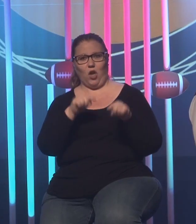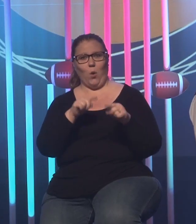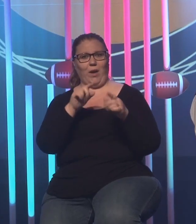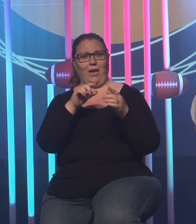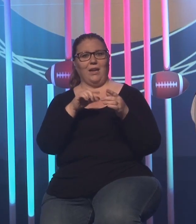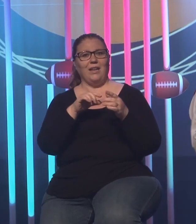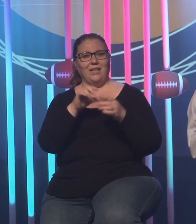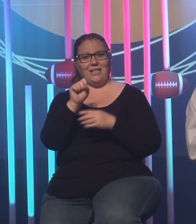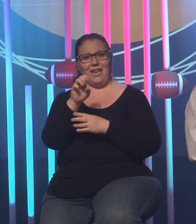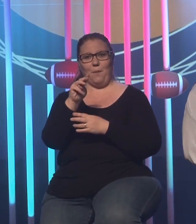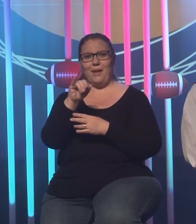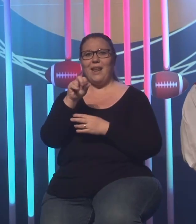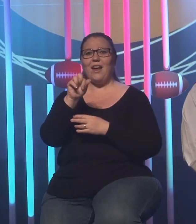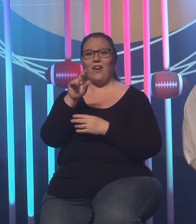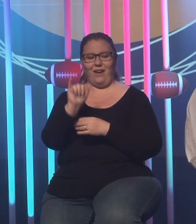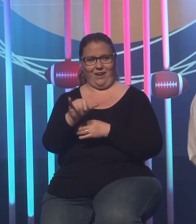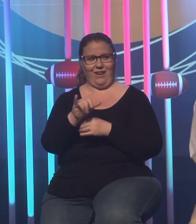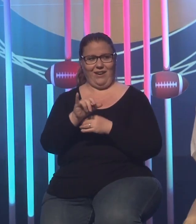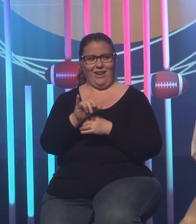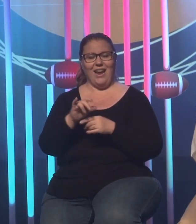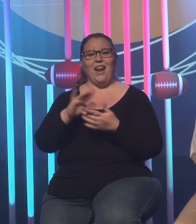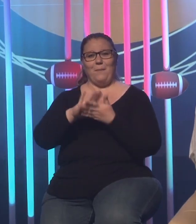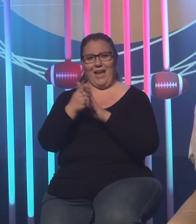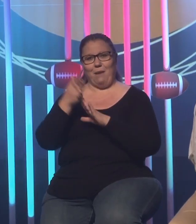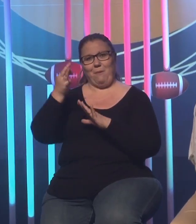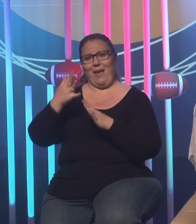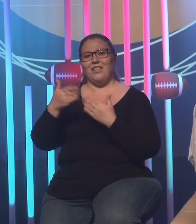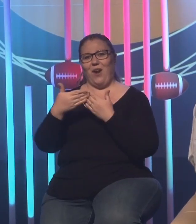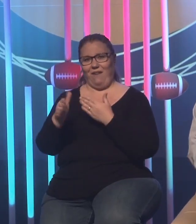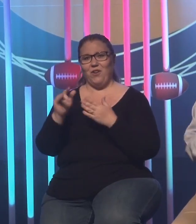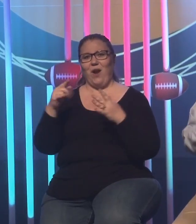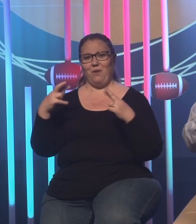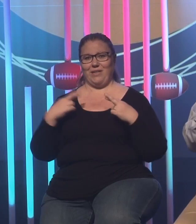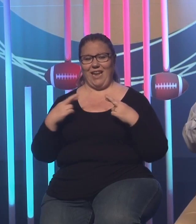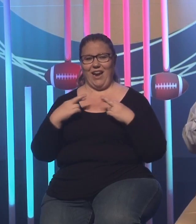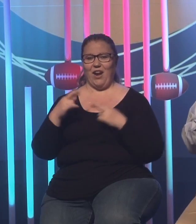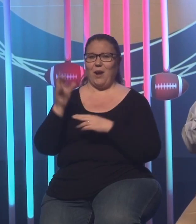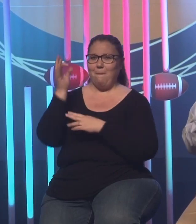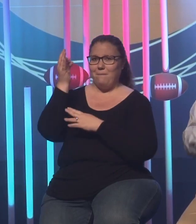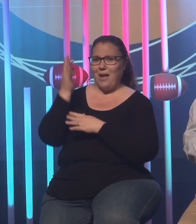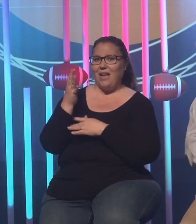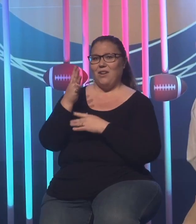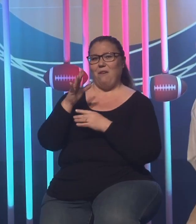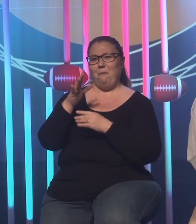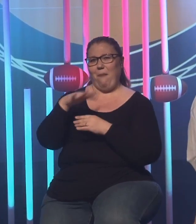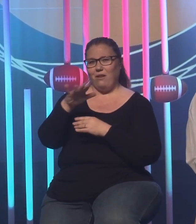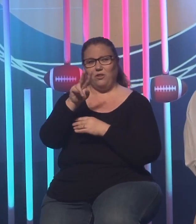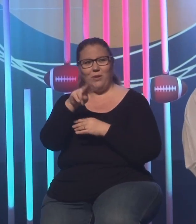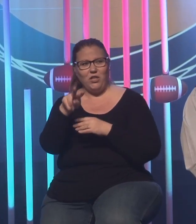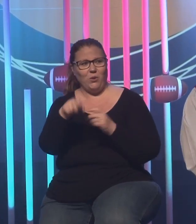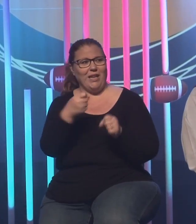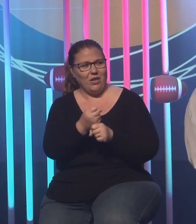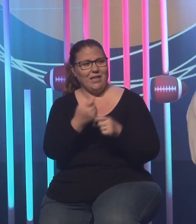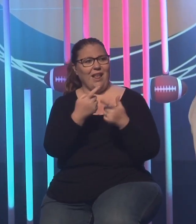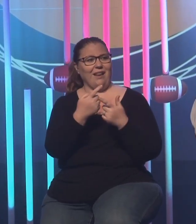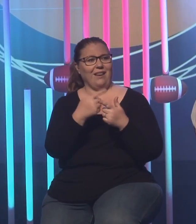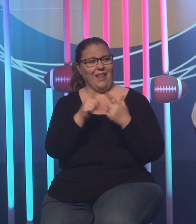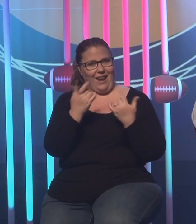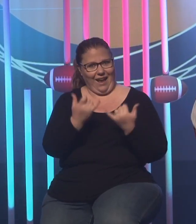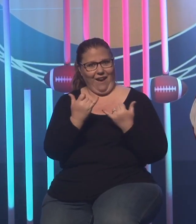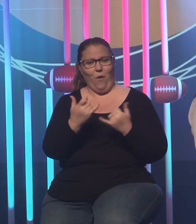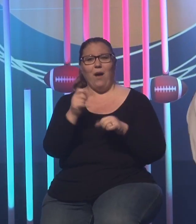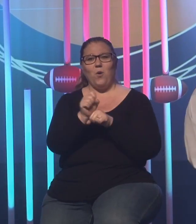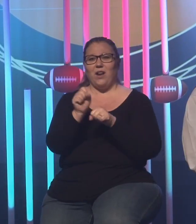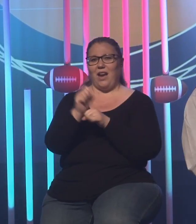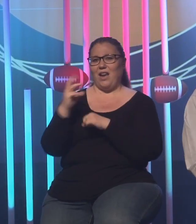and then I became a pastor right after I retired. I pastored for about 22 years, and then now I'm working